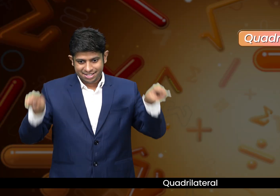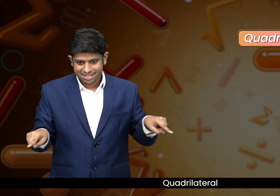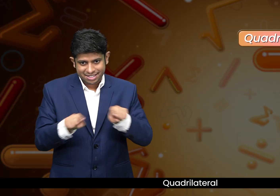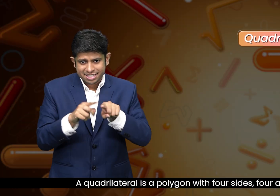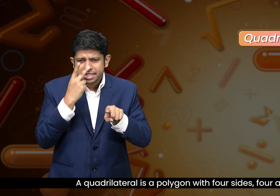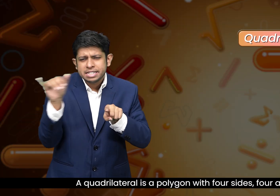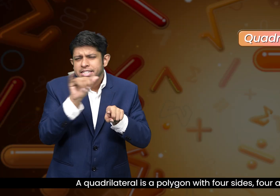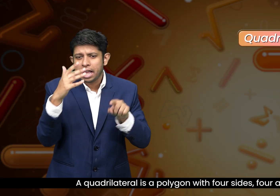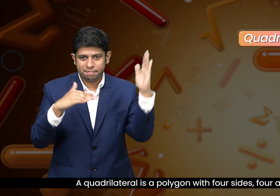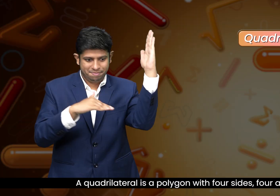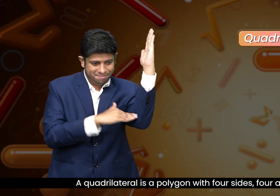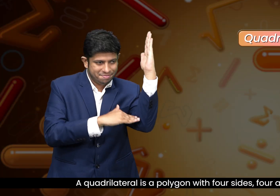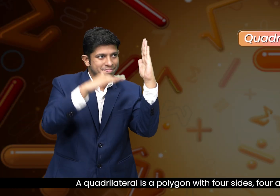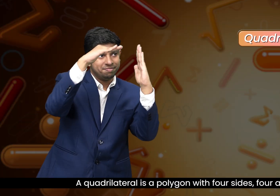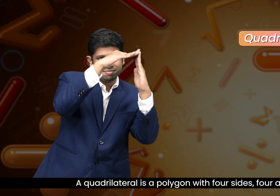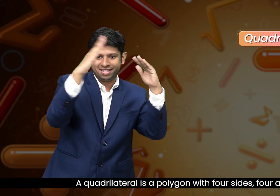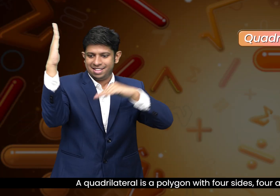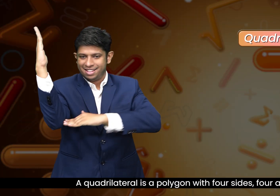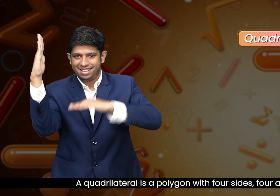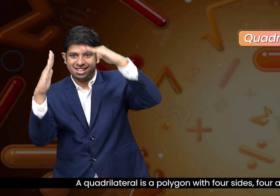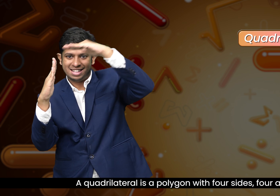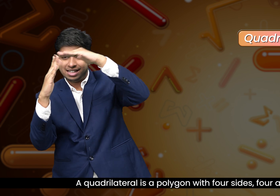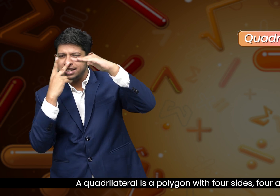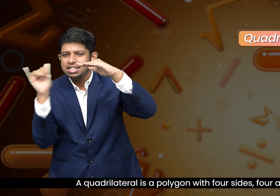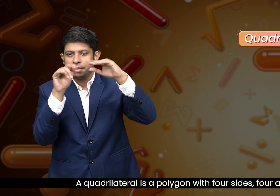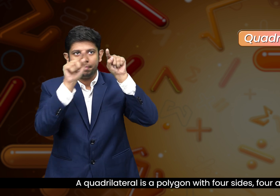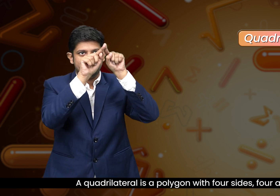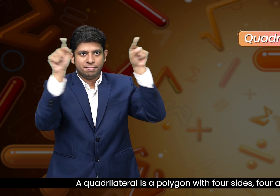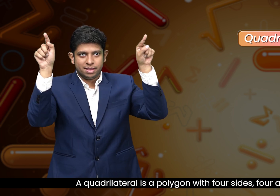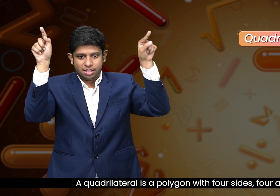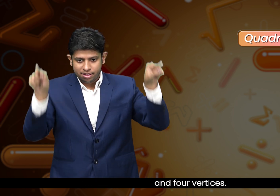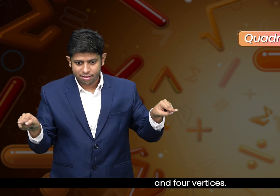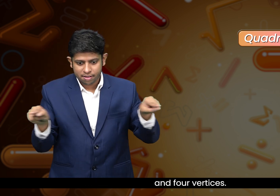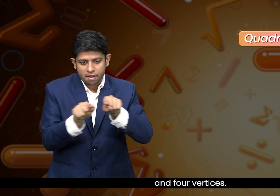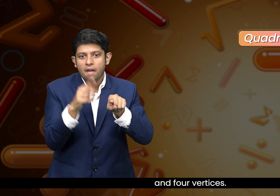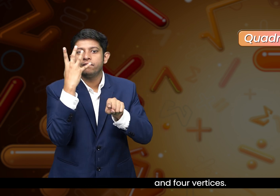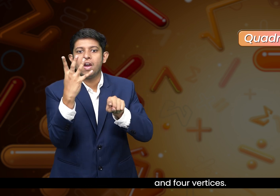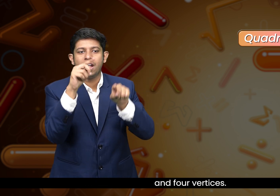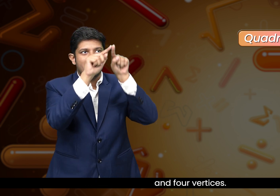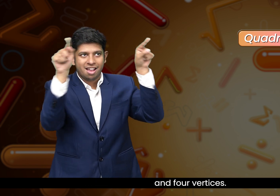Quadrilateral. A quadrilateral is a polygon with 4 sides, 4 angles and 4 vertices.